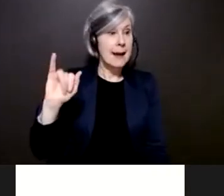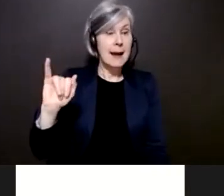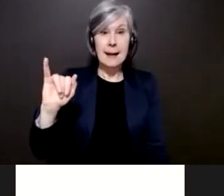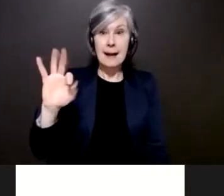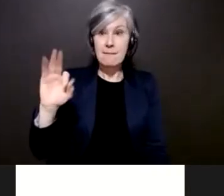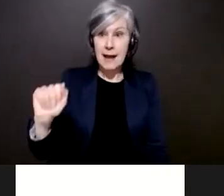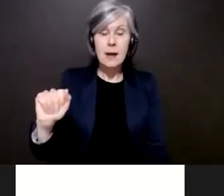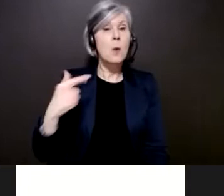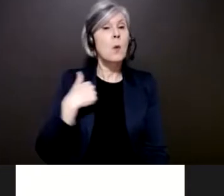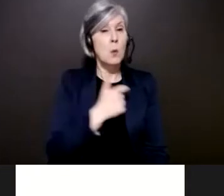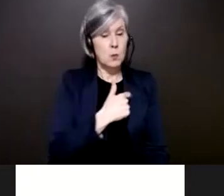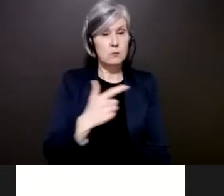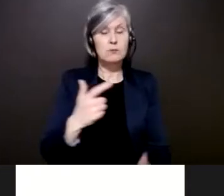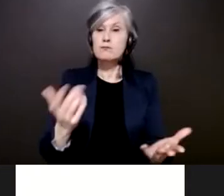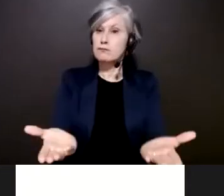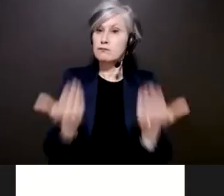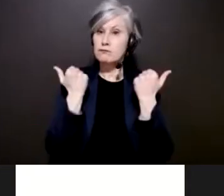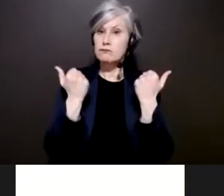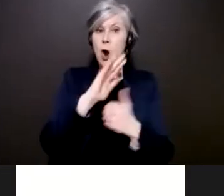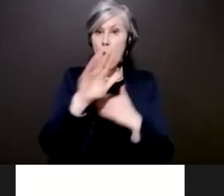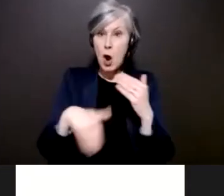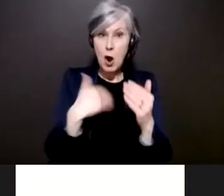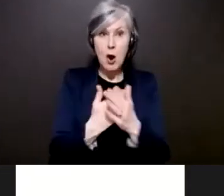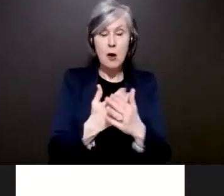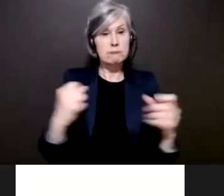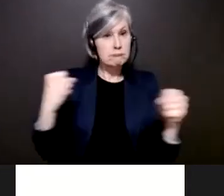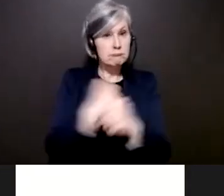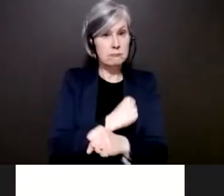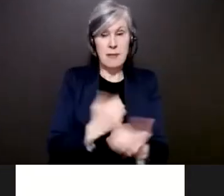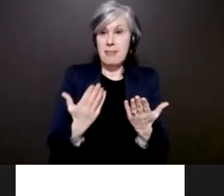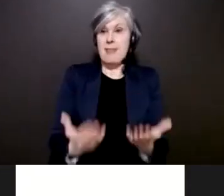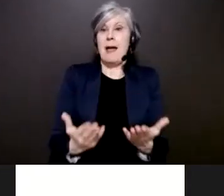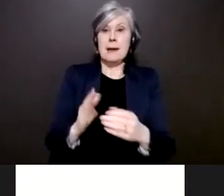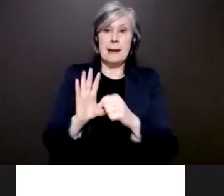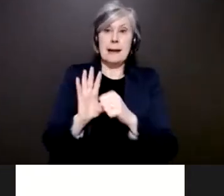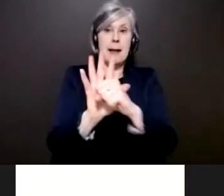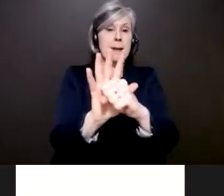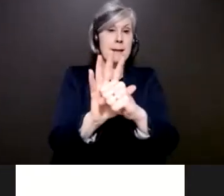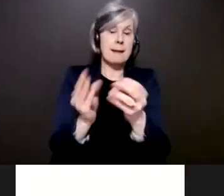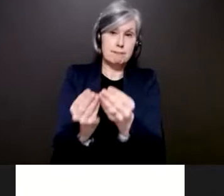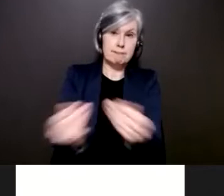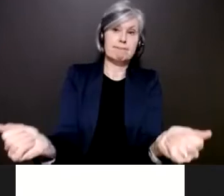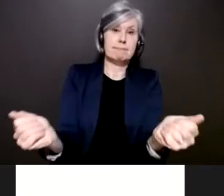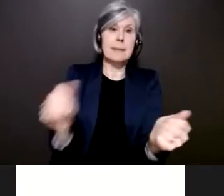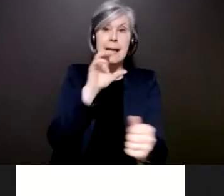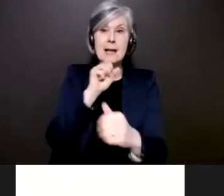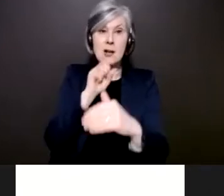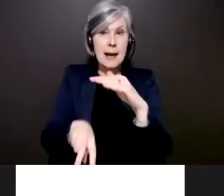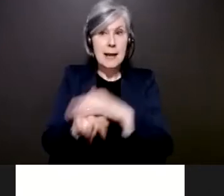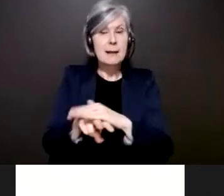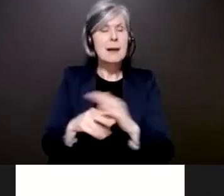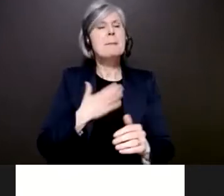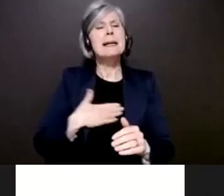embark on this multi-year campaign to combat ageism. Please feel free to contact either Margaret Gillis or